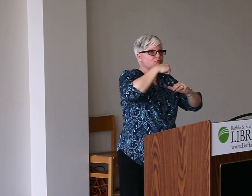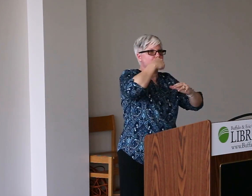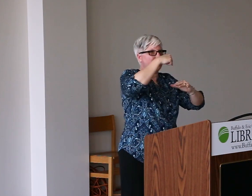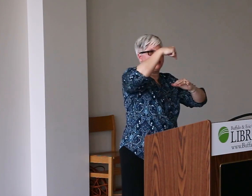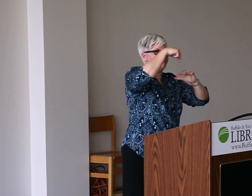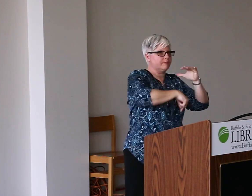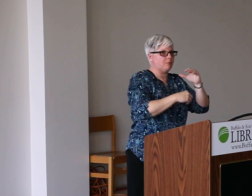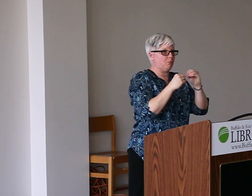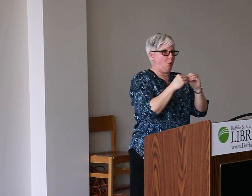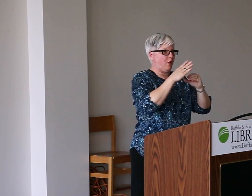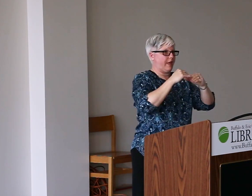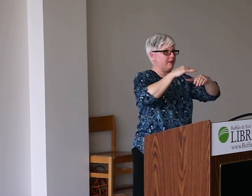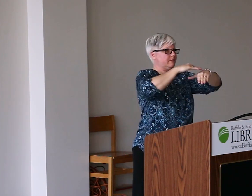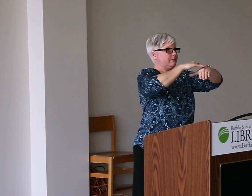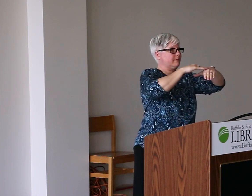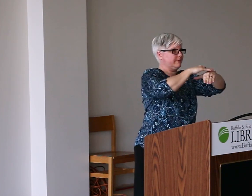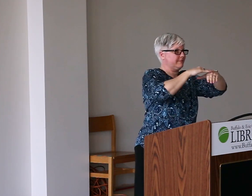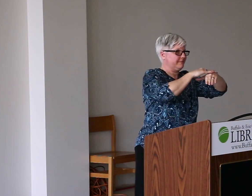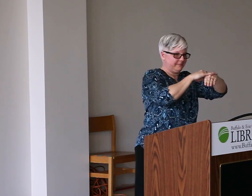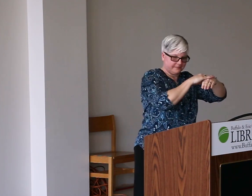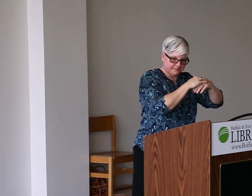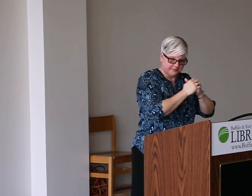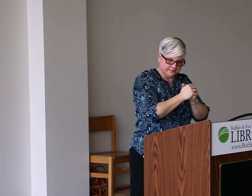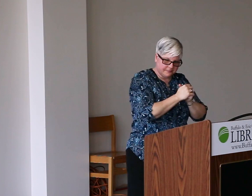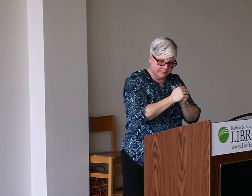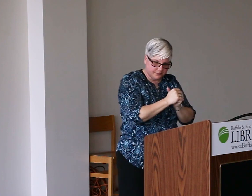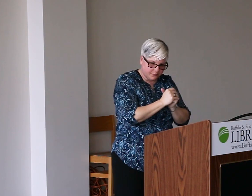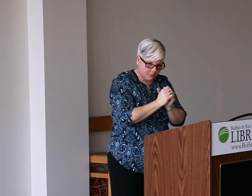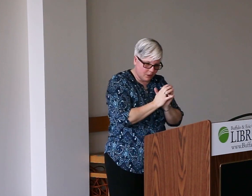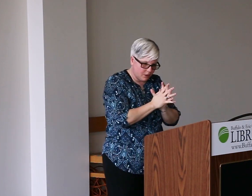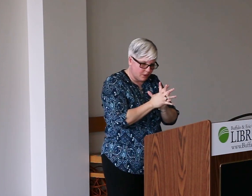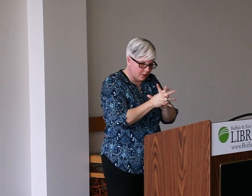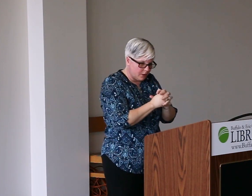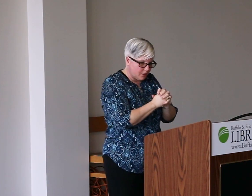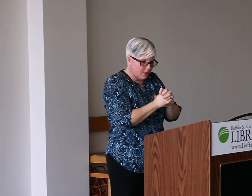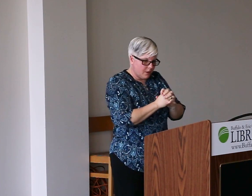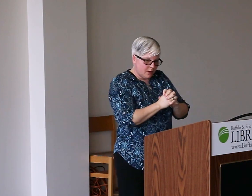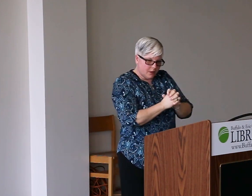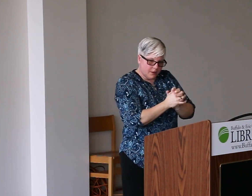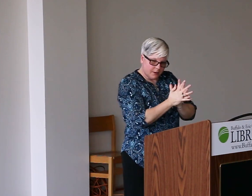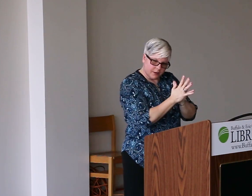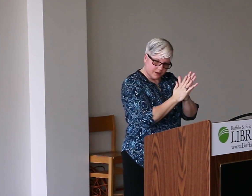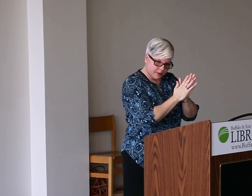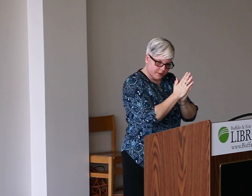you know, blend together. It's really in depth, more than just what I'll give you on the surface.